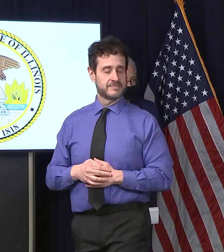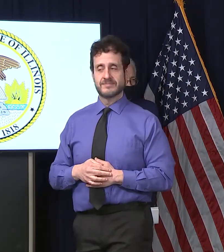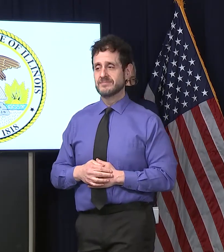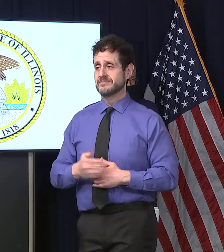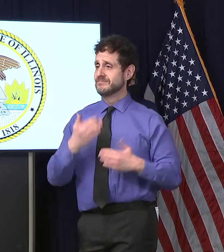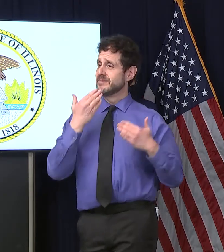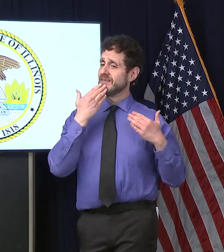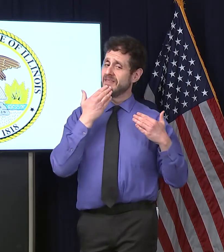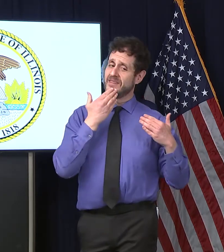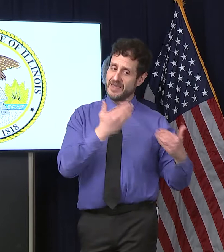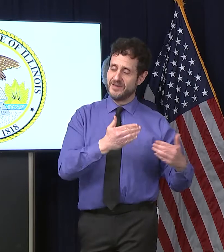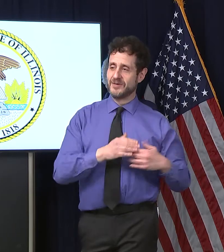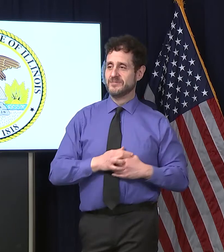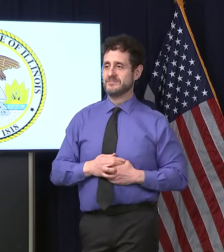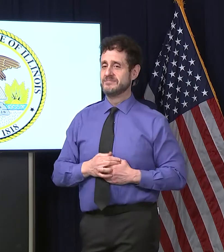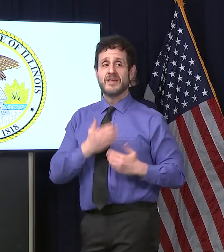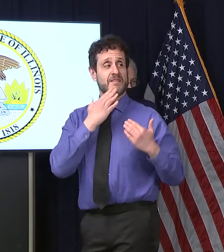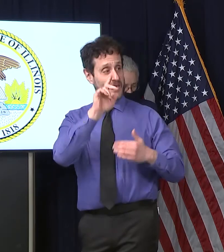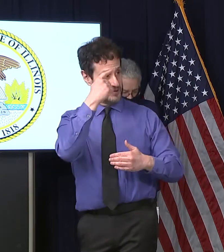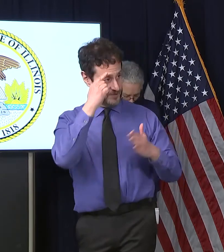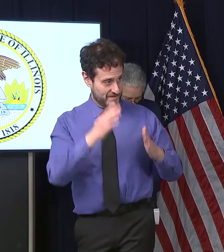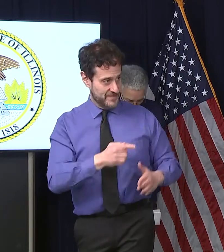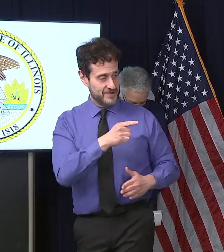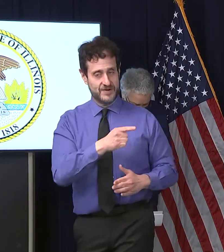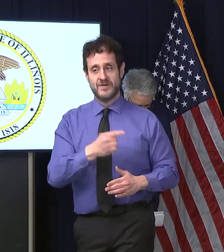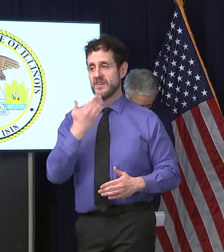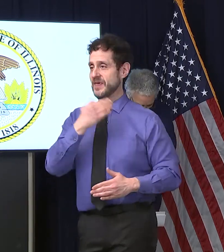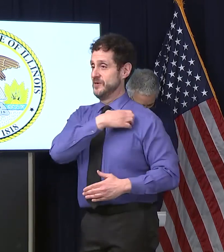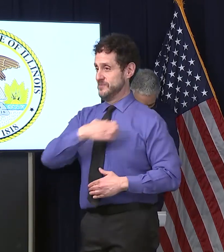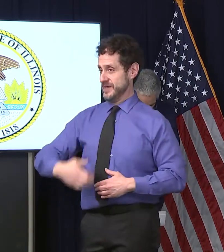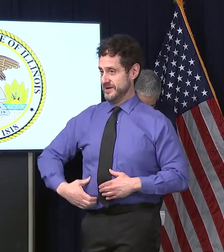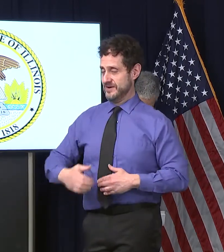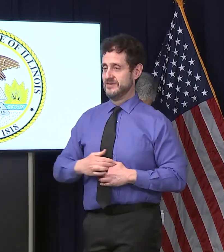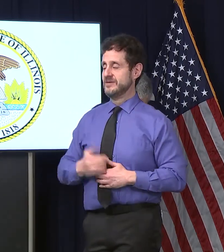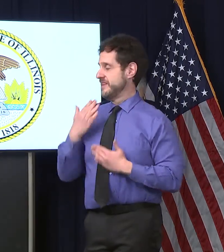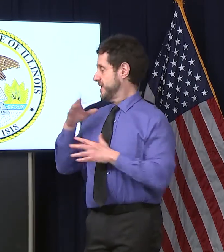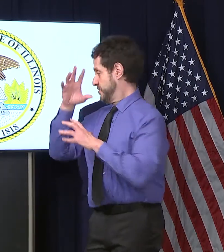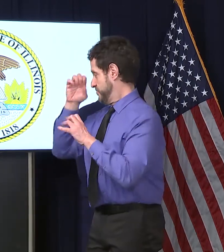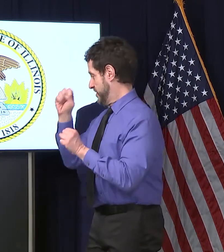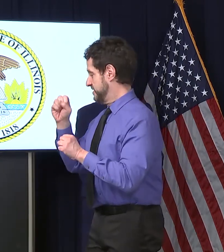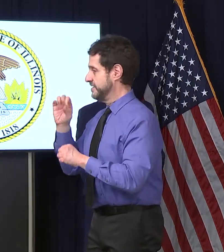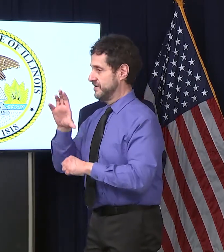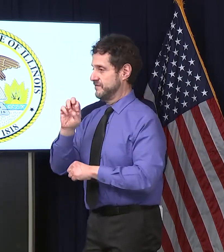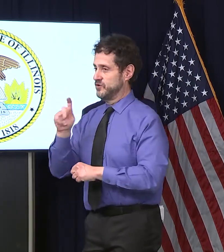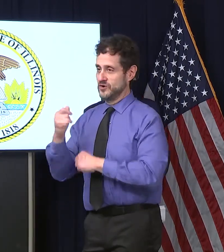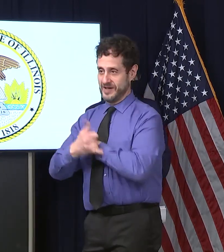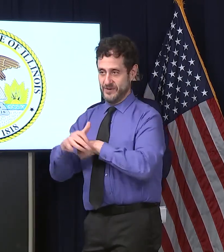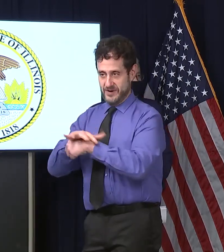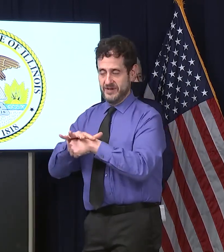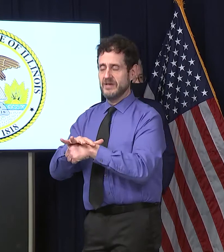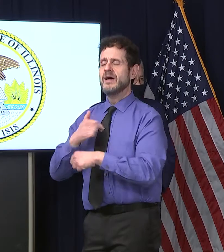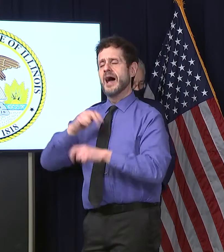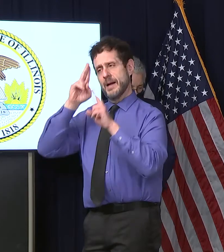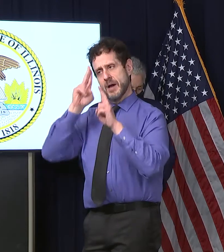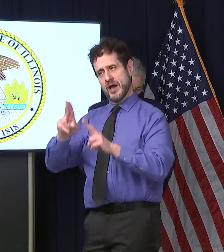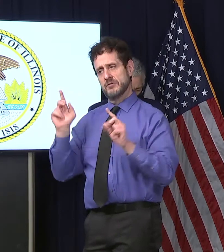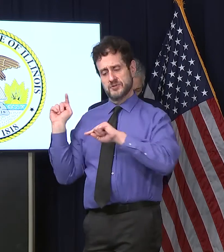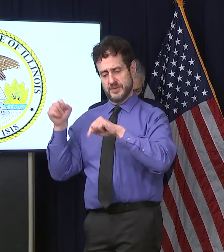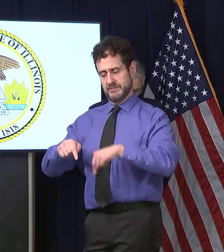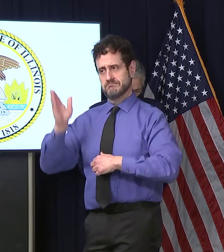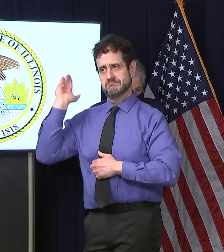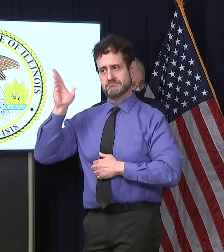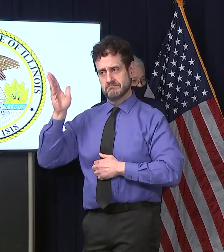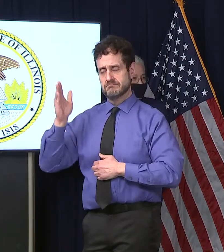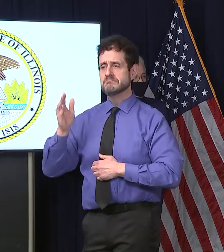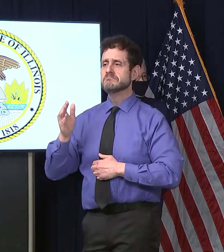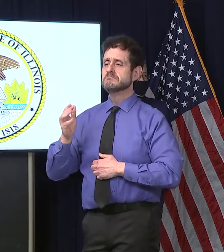Thank you very much, Mr. Sligh. Governor Pritzker, Mayor Lightfoot, President Preckwinkle, it's an honor to be here. Before I make my statement, I want to give